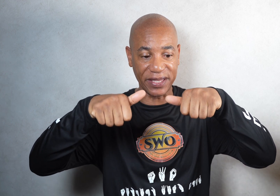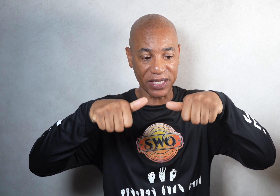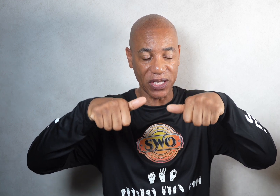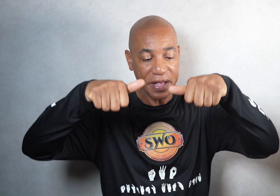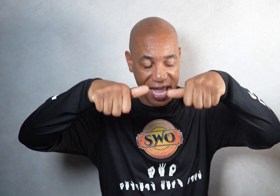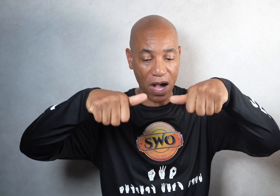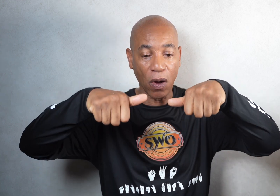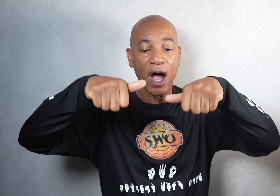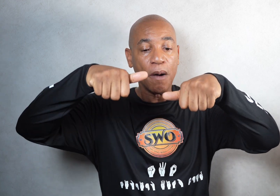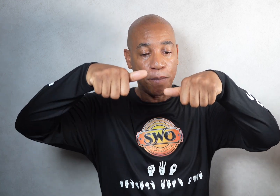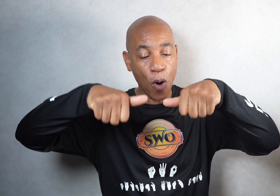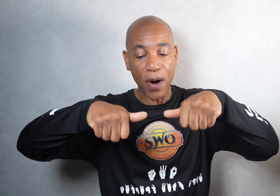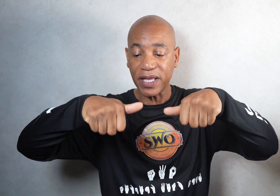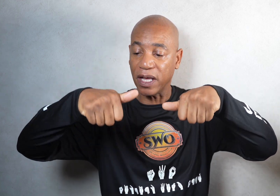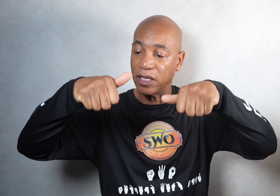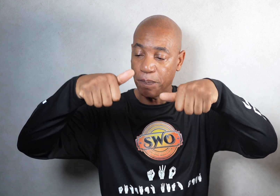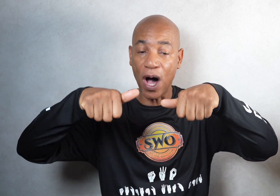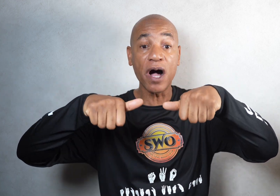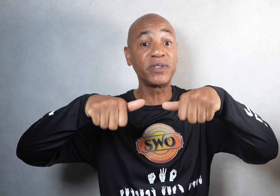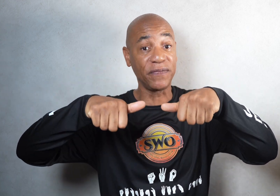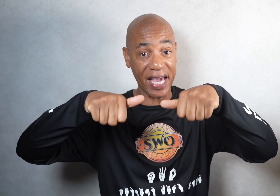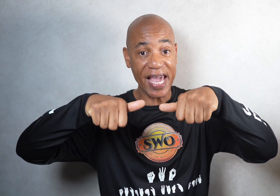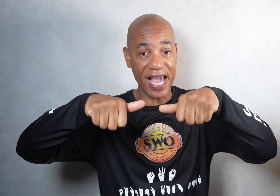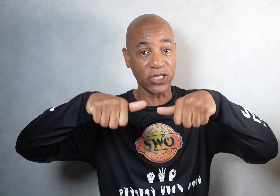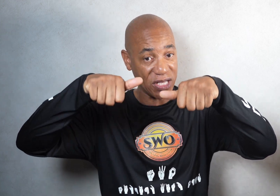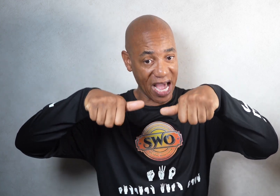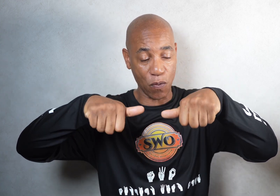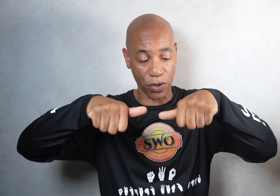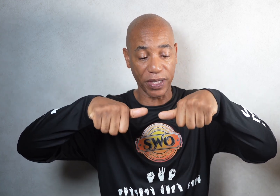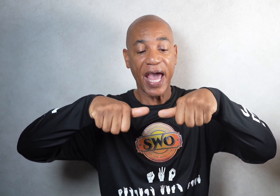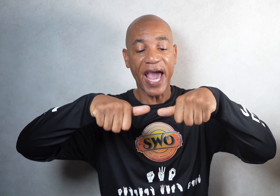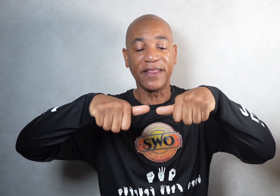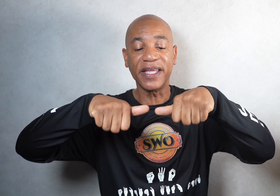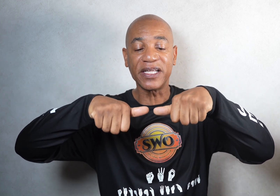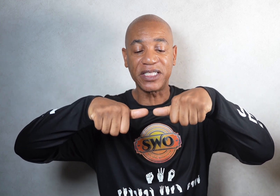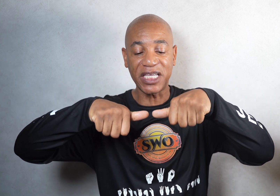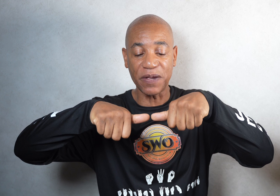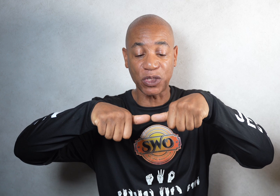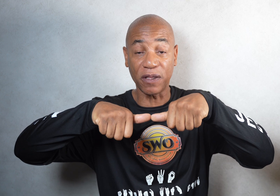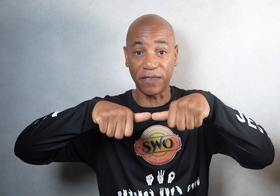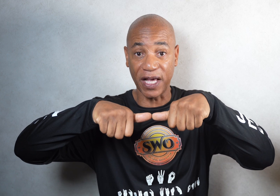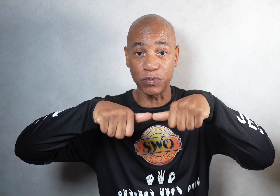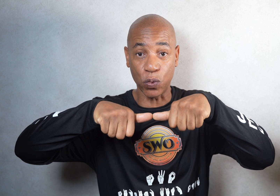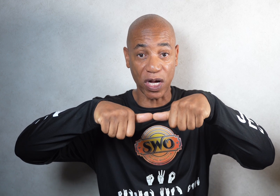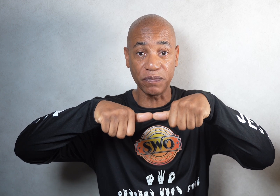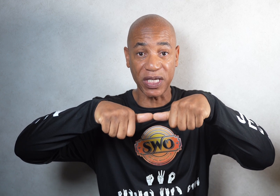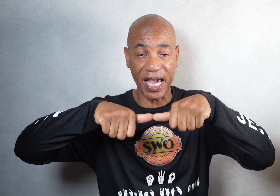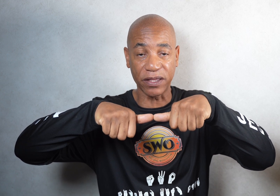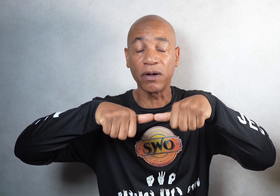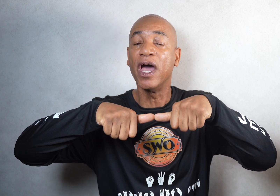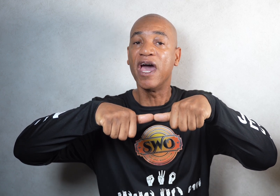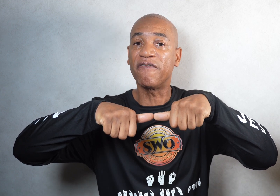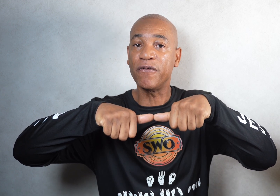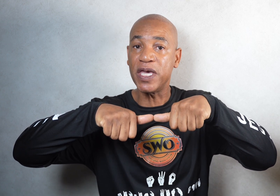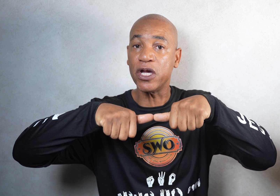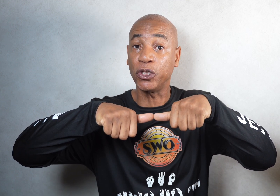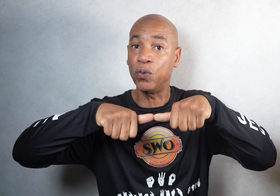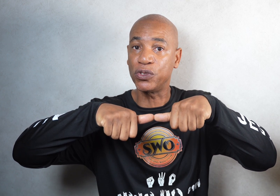this. Now, point the palms of the A hands downward, and then the tips of the thumbs will come together, and from here you will do